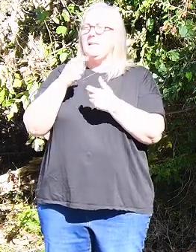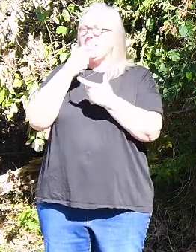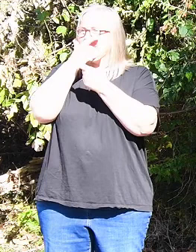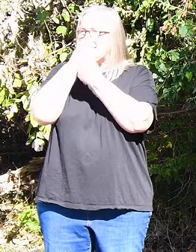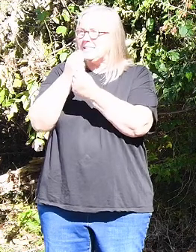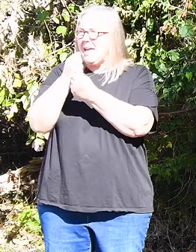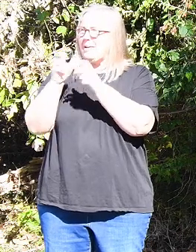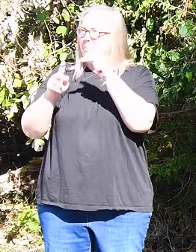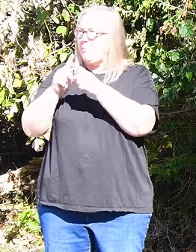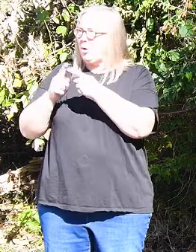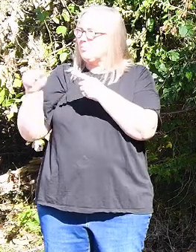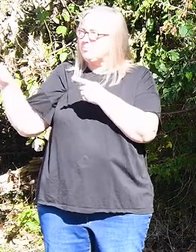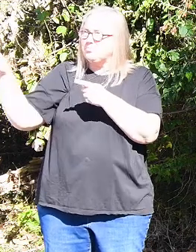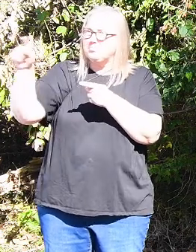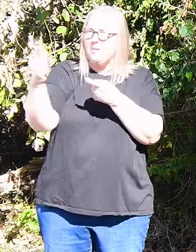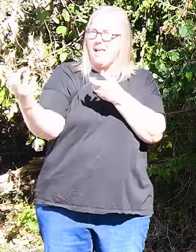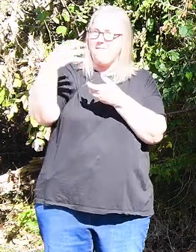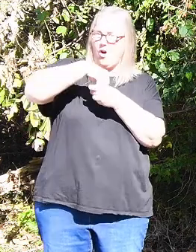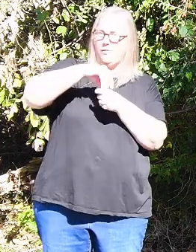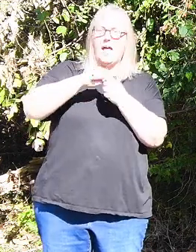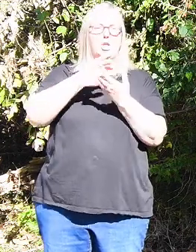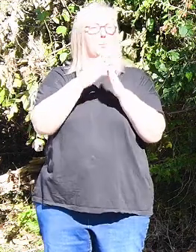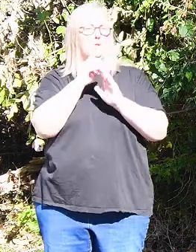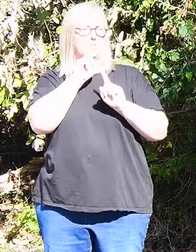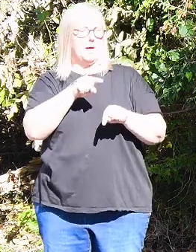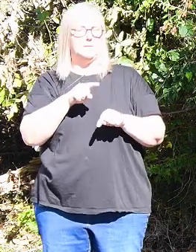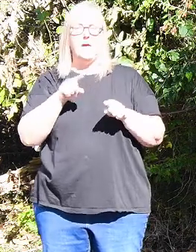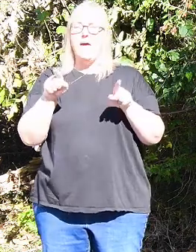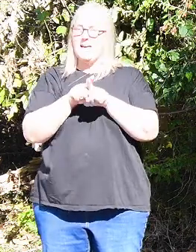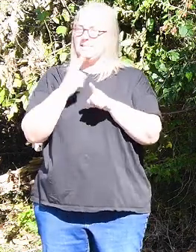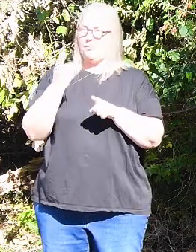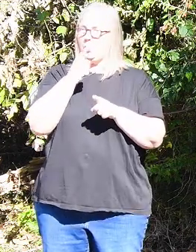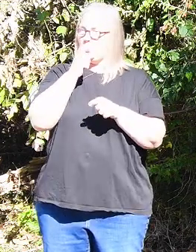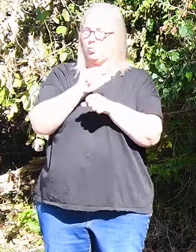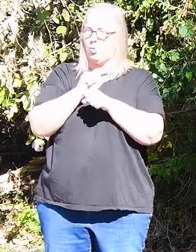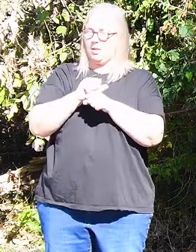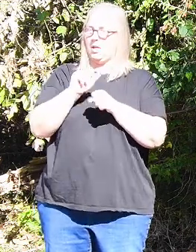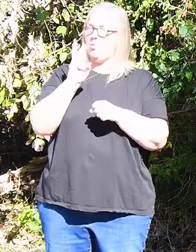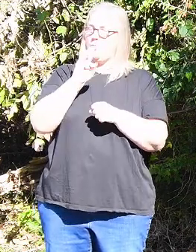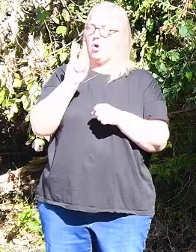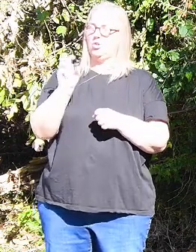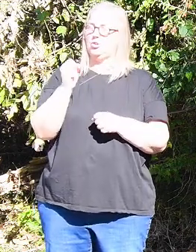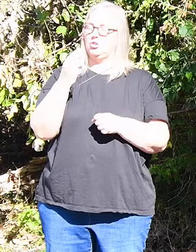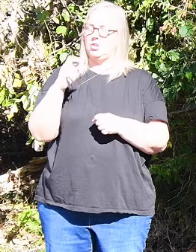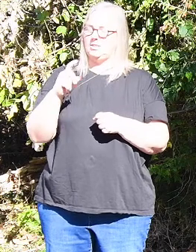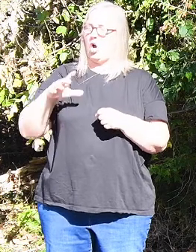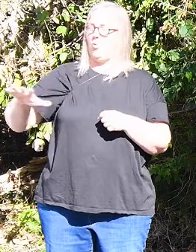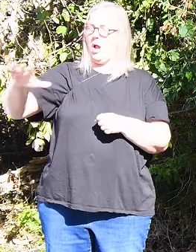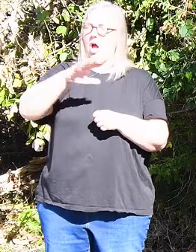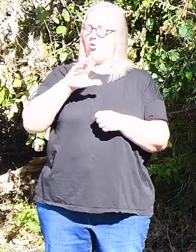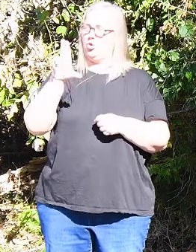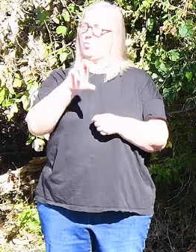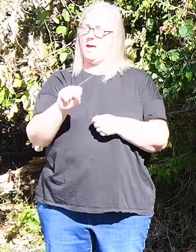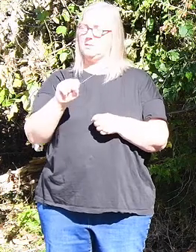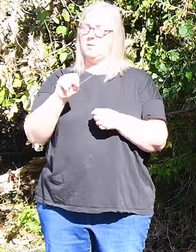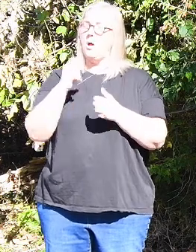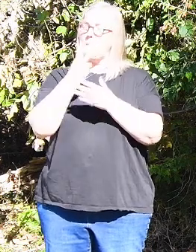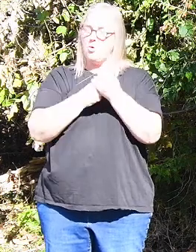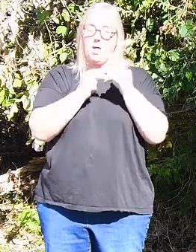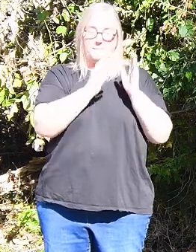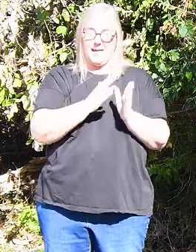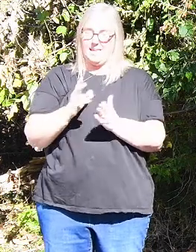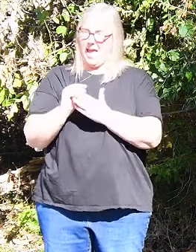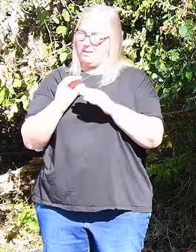and the community's response. As someone that's worked in watersheds around the country on both the planning and implementation side